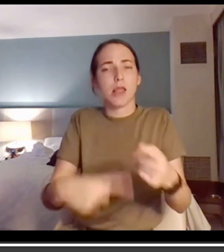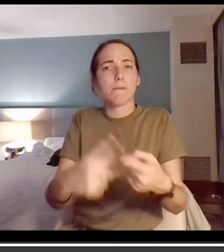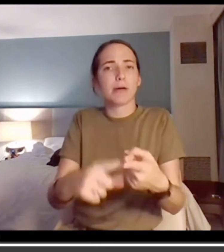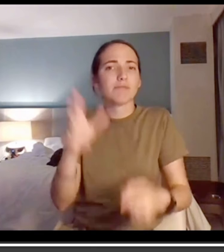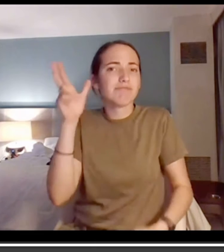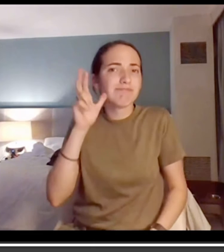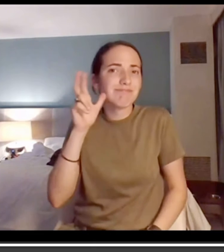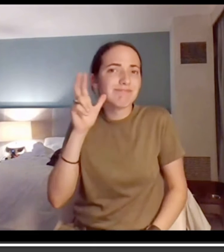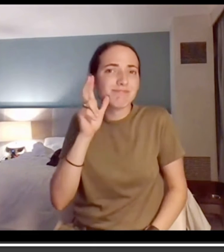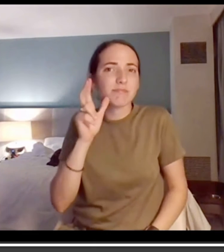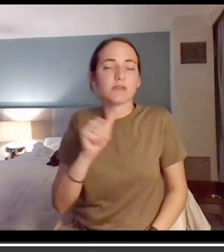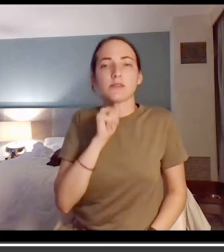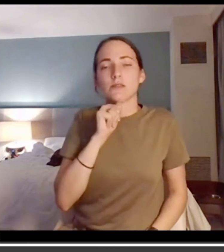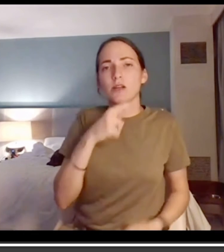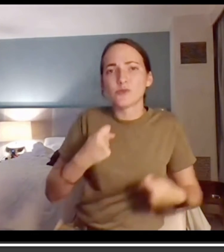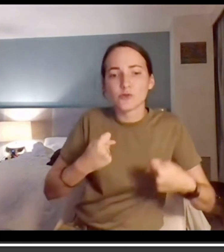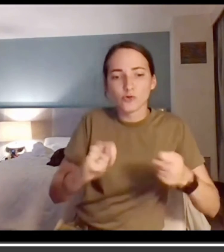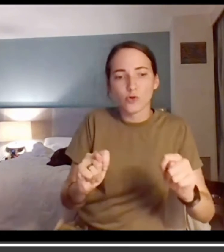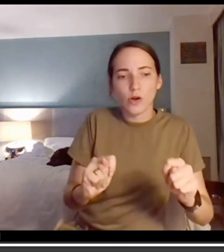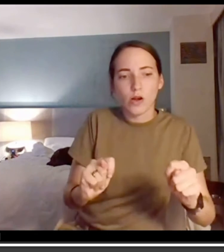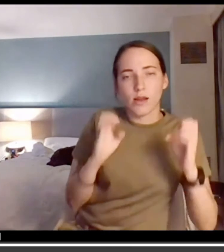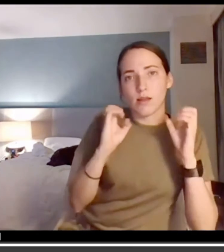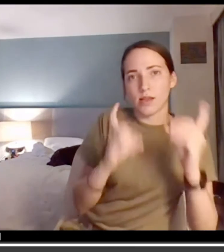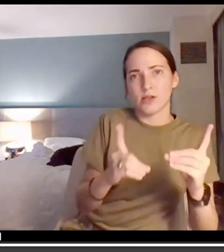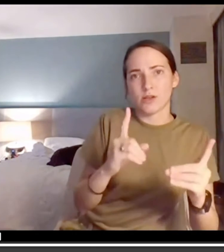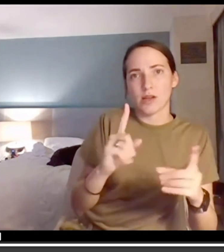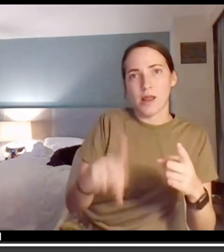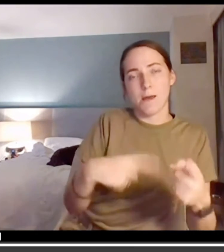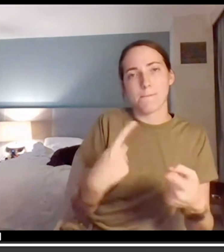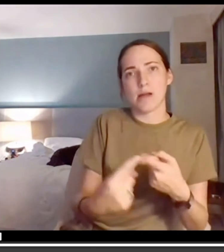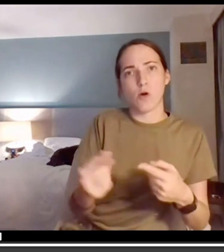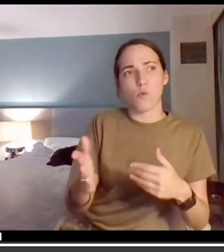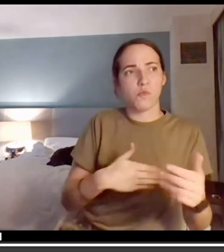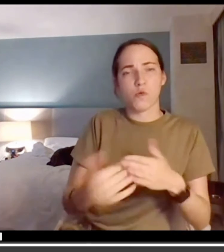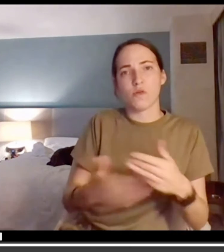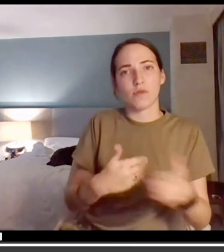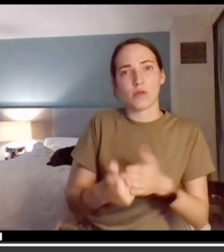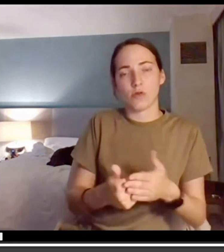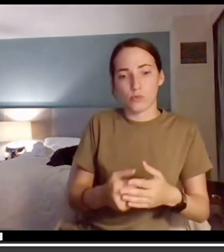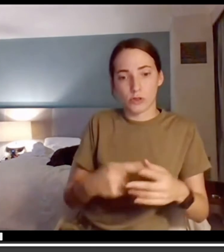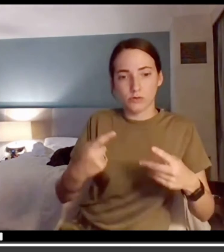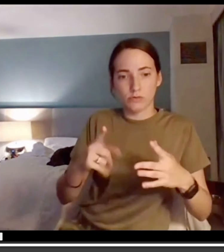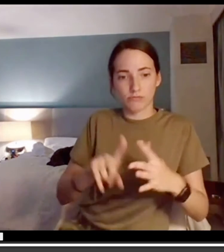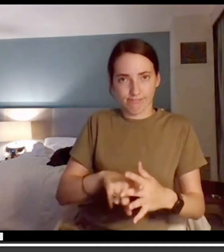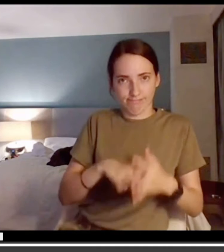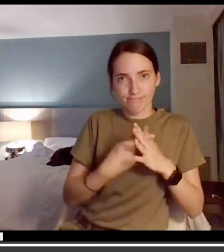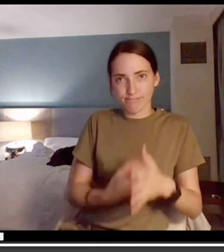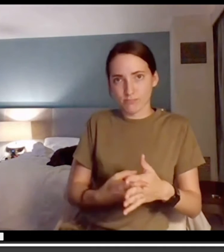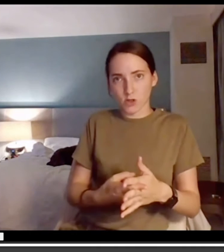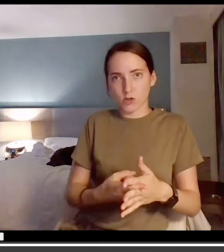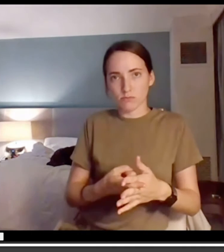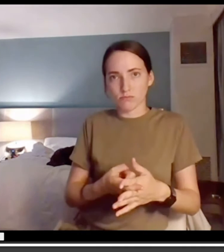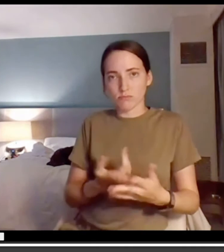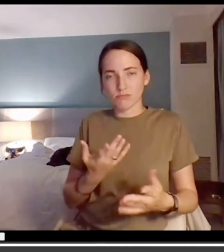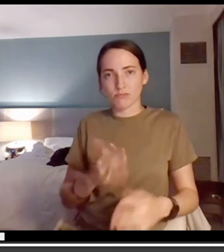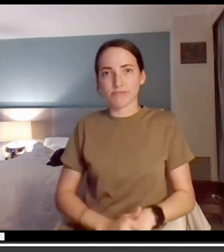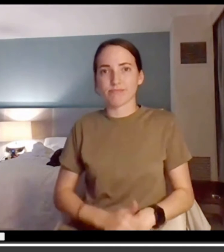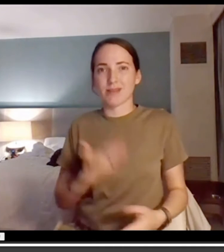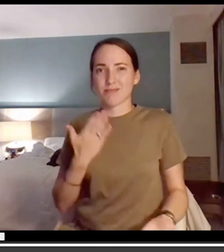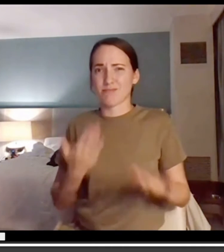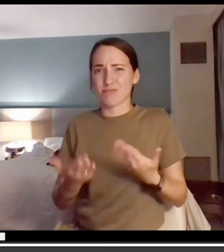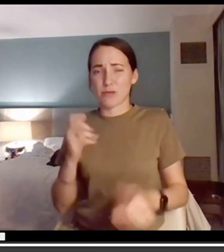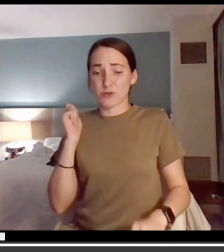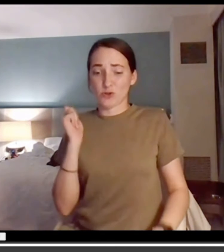to educate yourself on the fly when you're actually at the hearing. You're going to frustrate the judge, and a frustrated judge is going to probably say no.